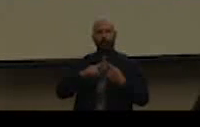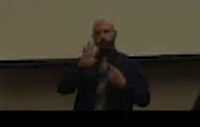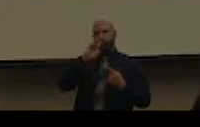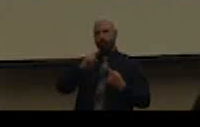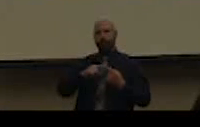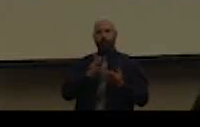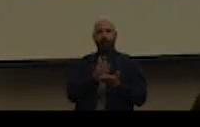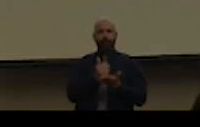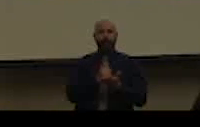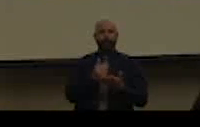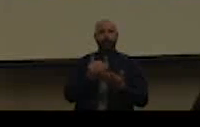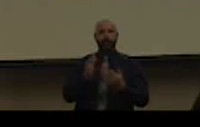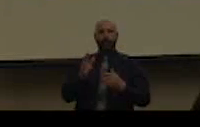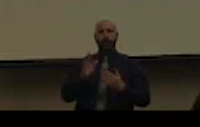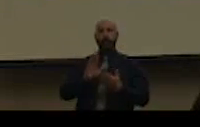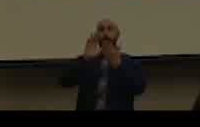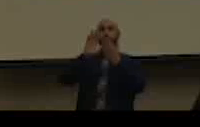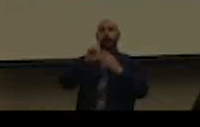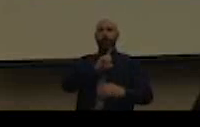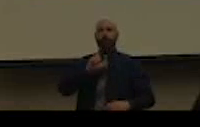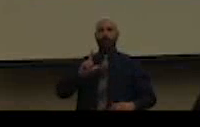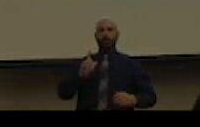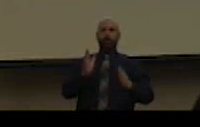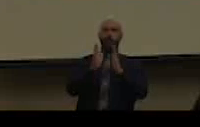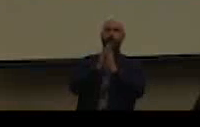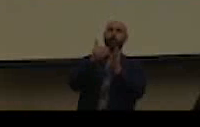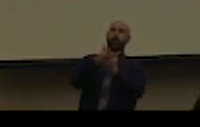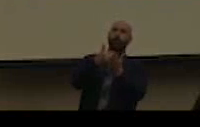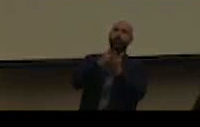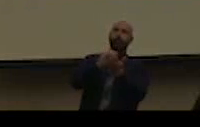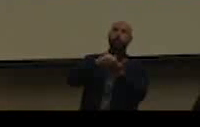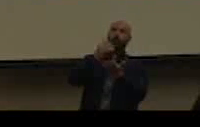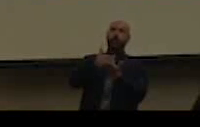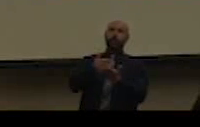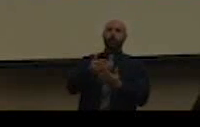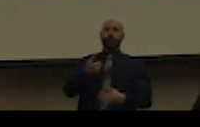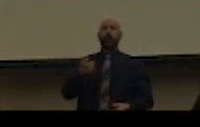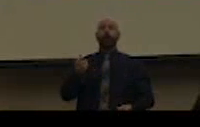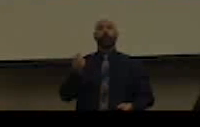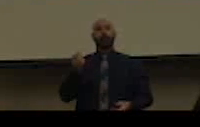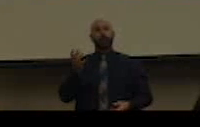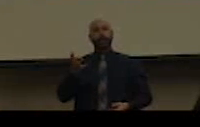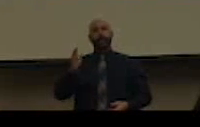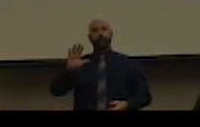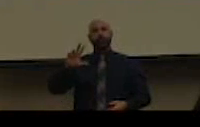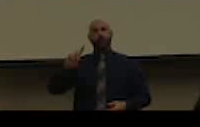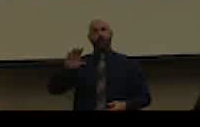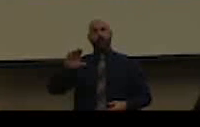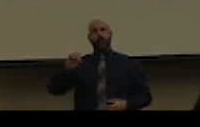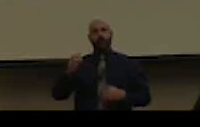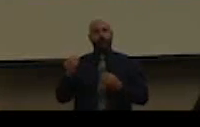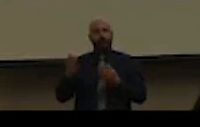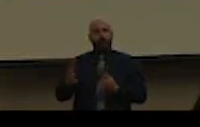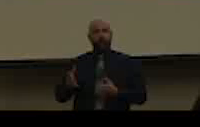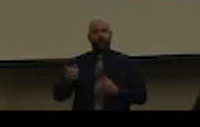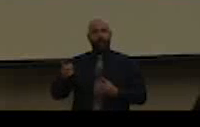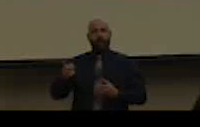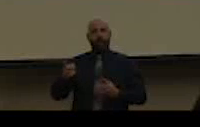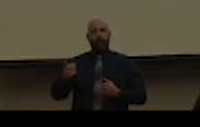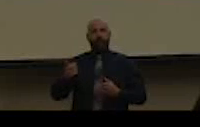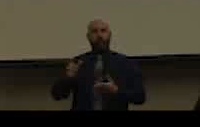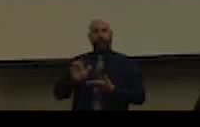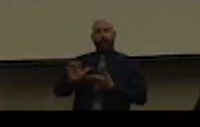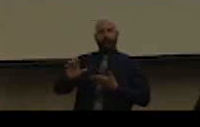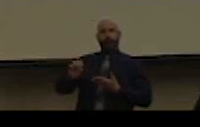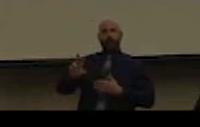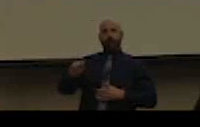front of the legislature with an ask. A lot of the childcare providers that I talk to are being squeezed out, so